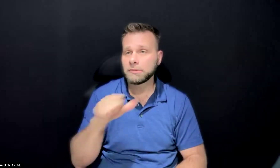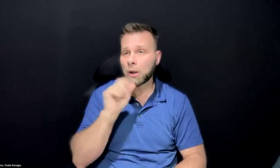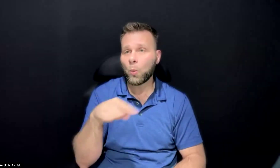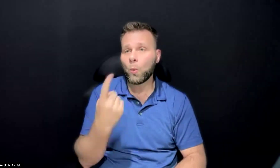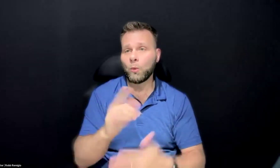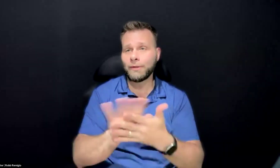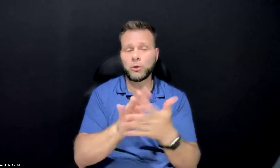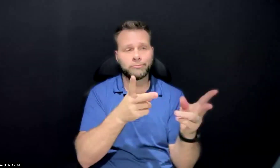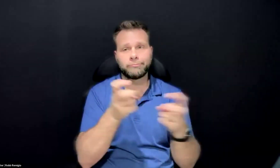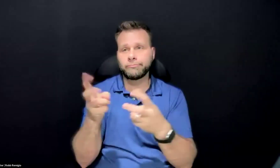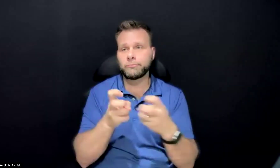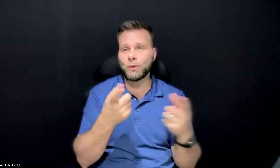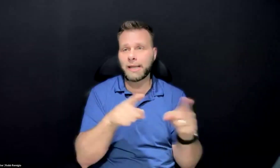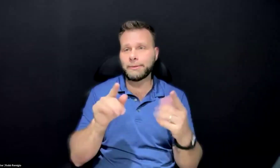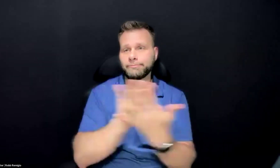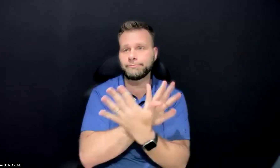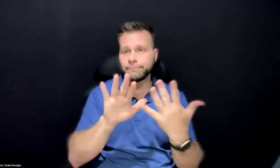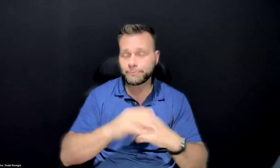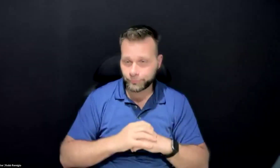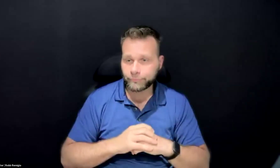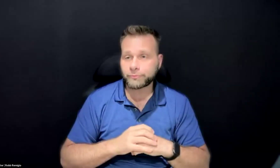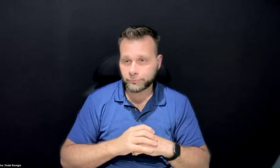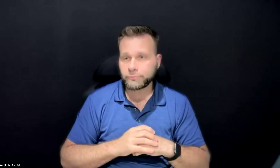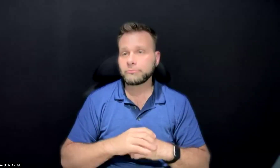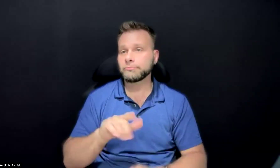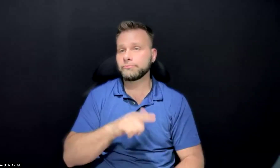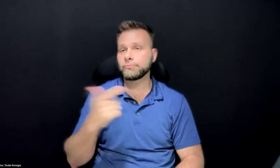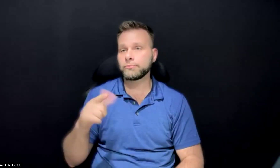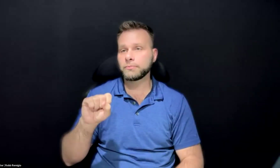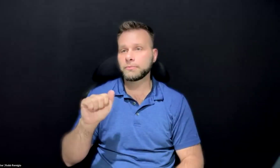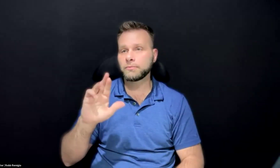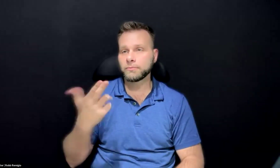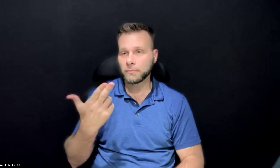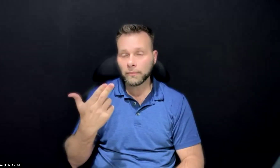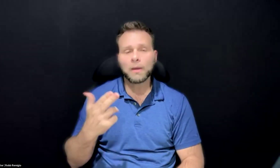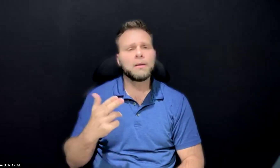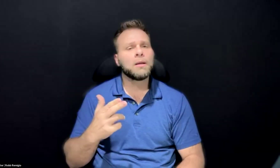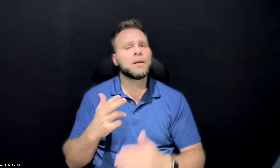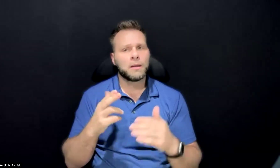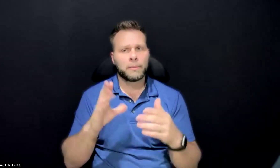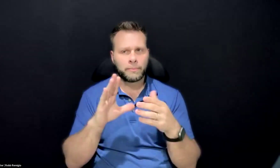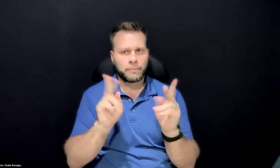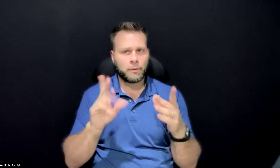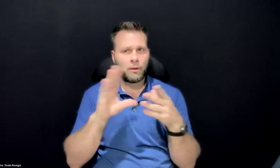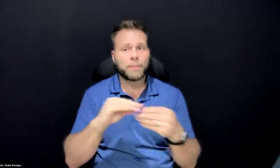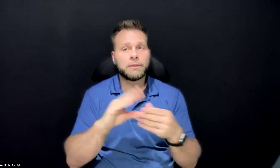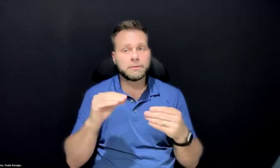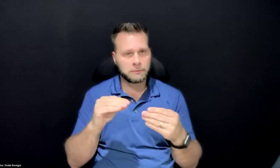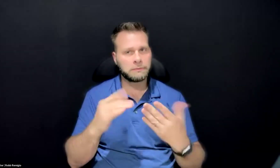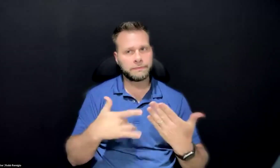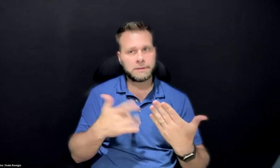There was a comment about how a lot of this is beneficial to people with learning disabilities as